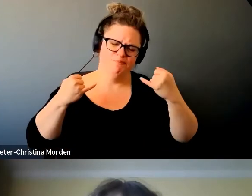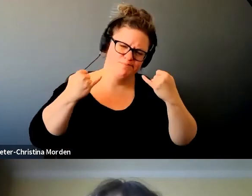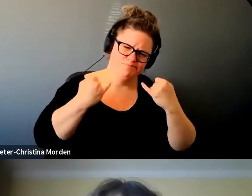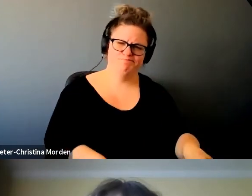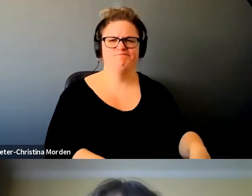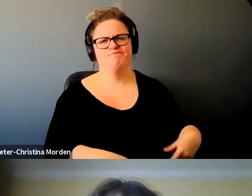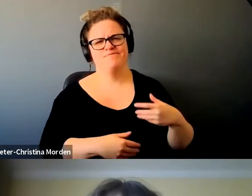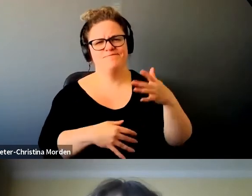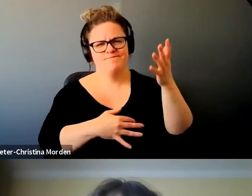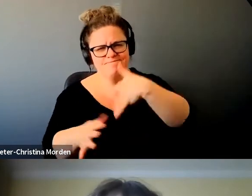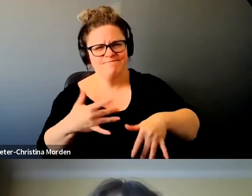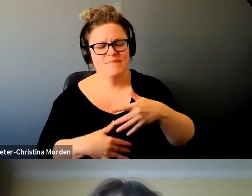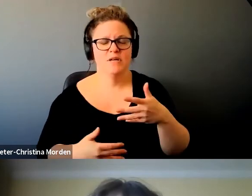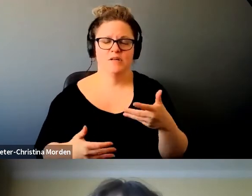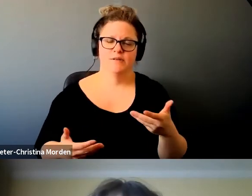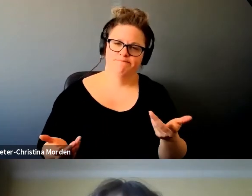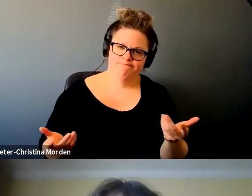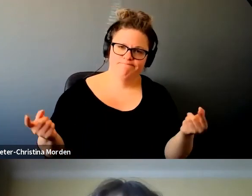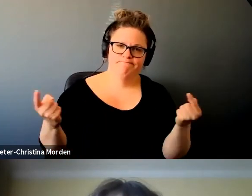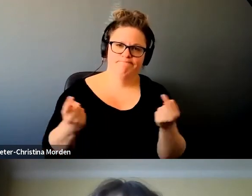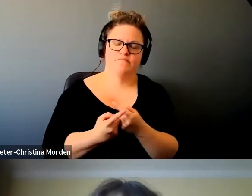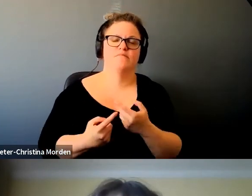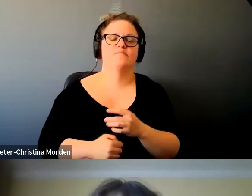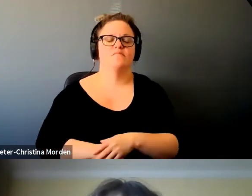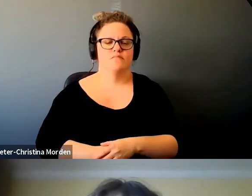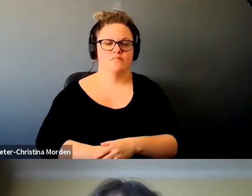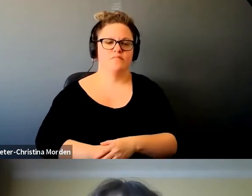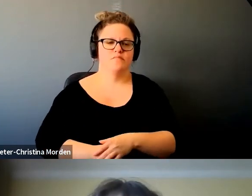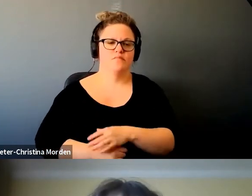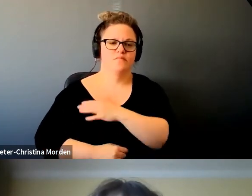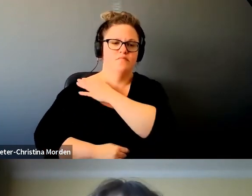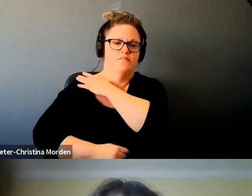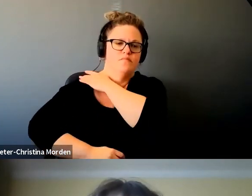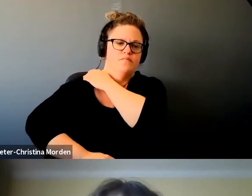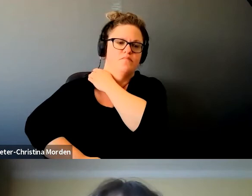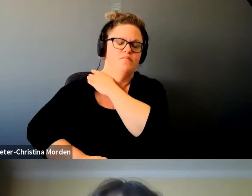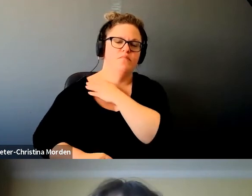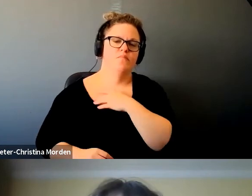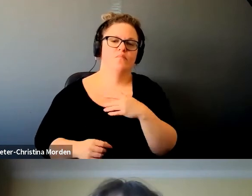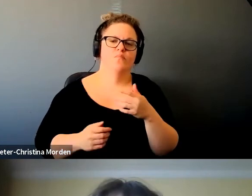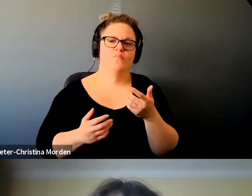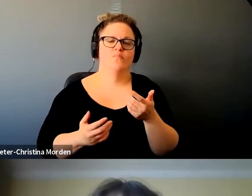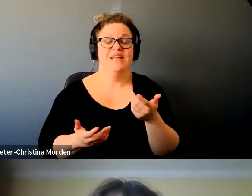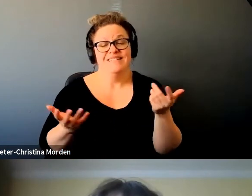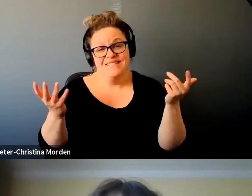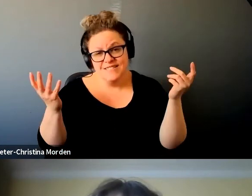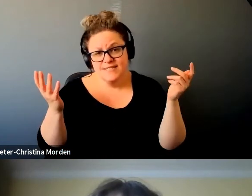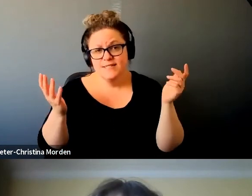boundaries down. And also, let's face it, is that until very recently,